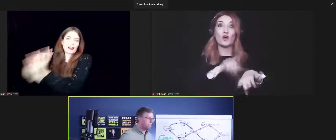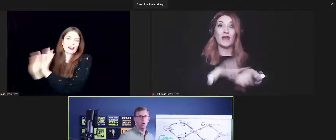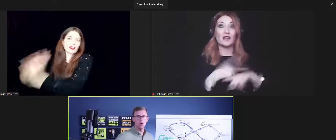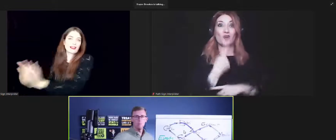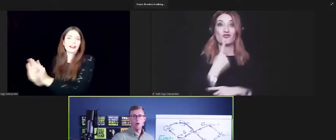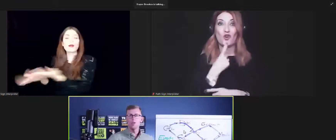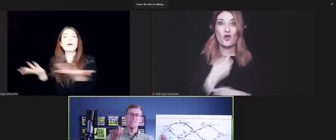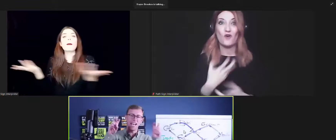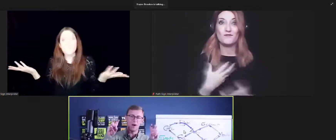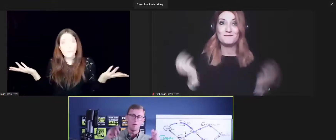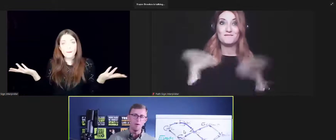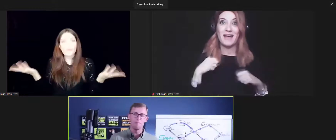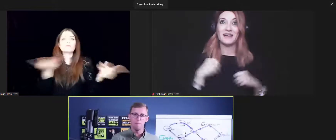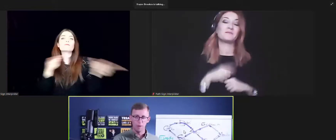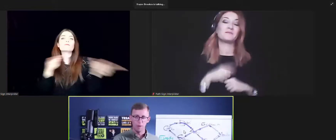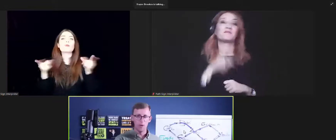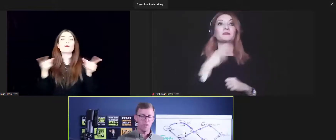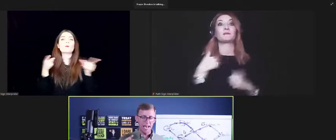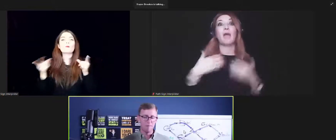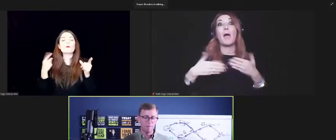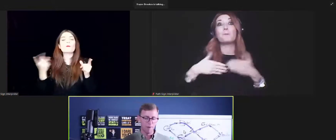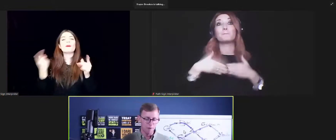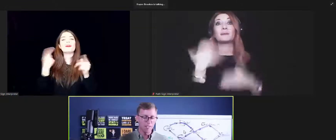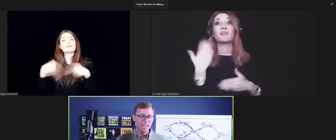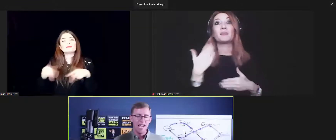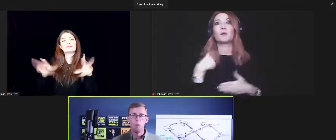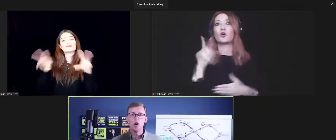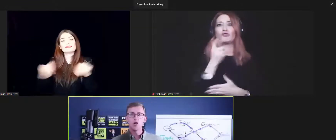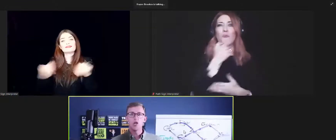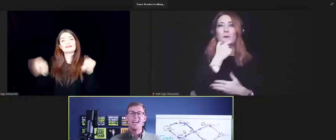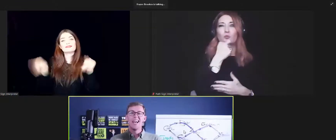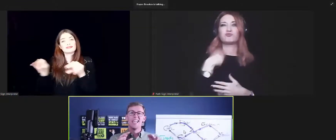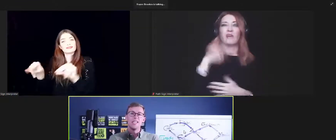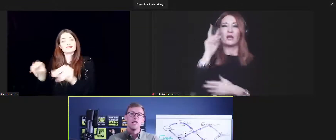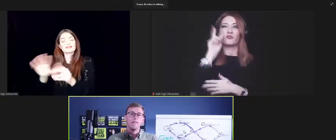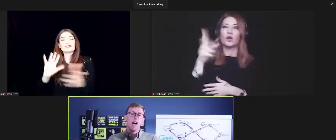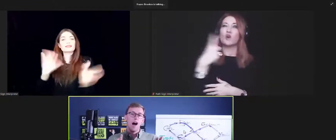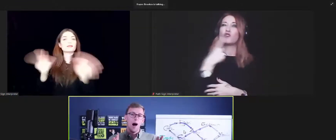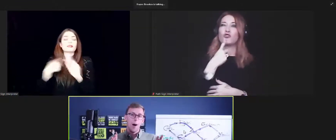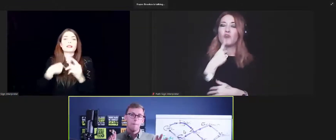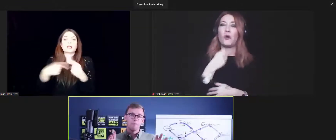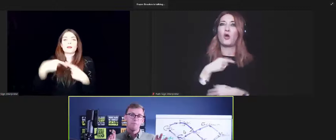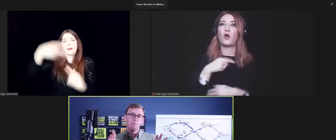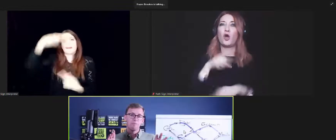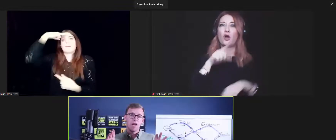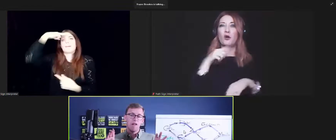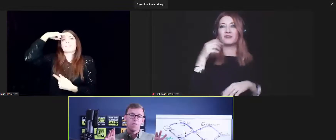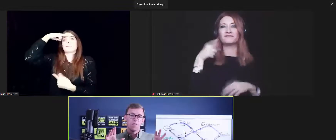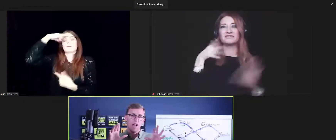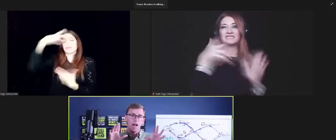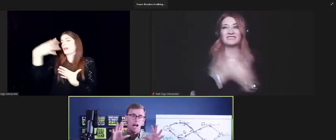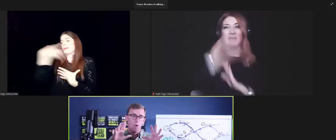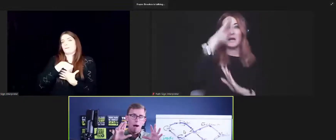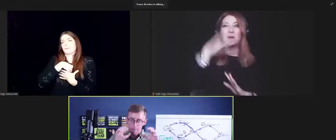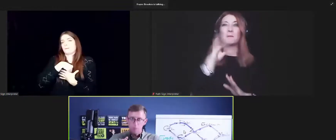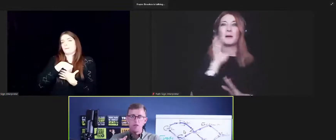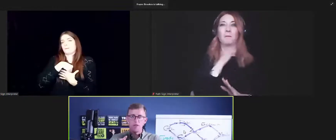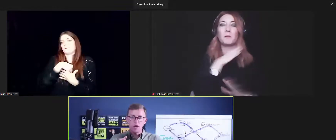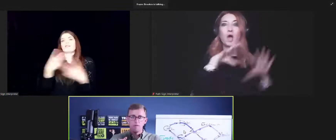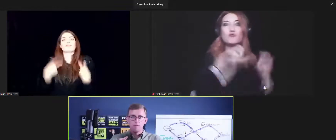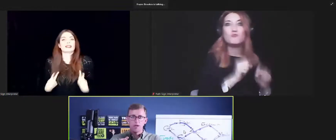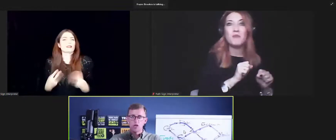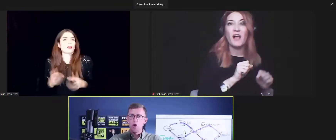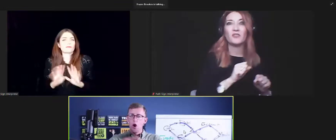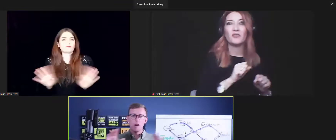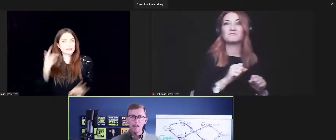Blue mode, yellow mode, blue, yellow mode was, listen, I'm going to be with you.